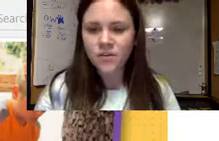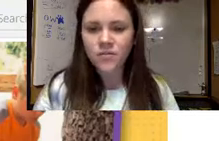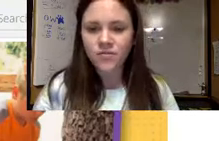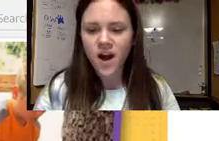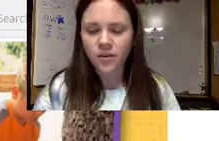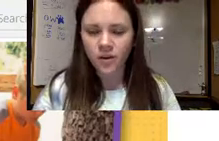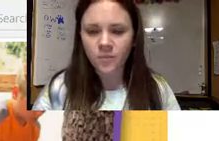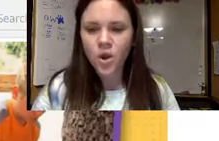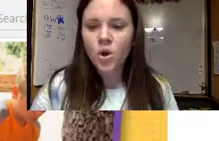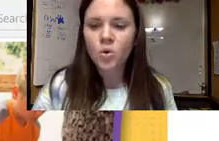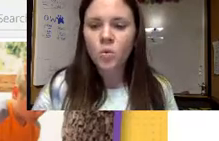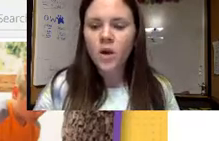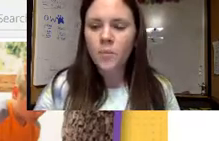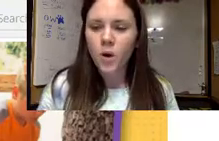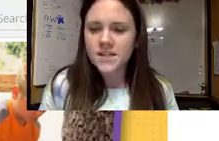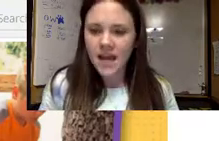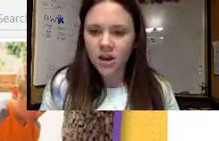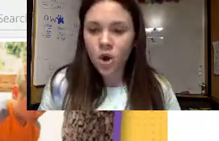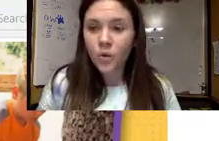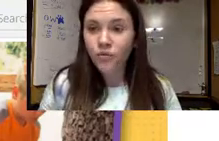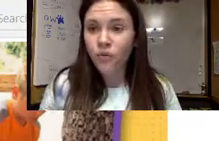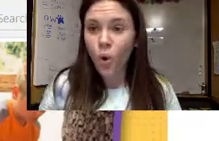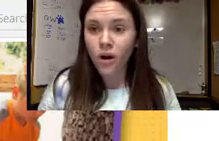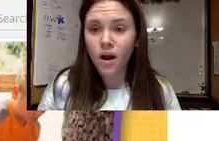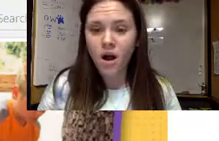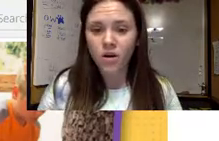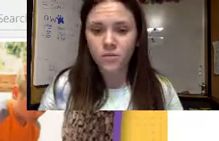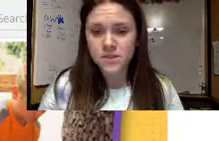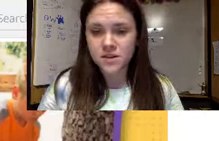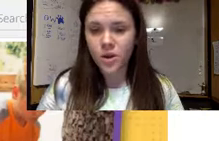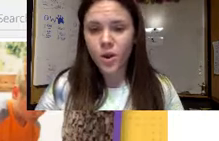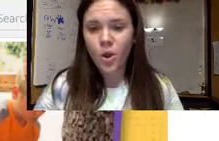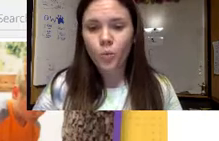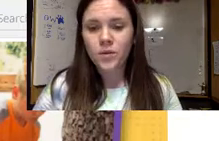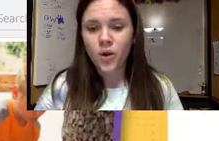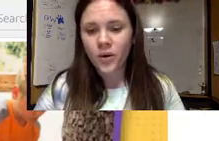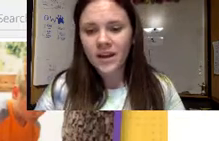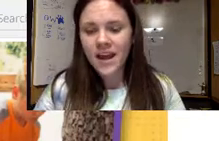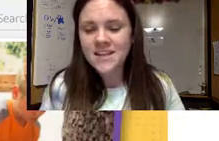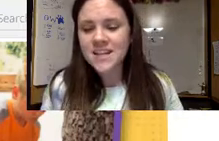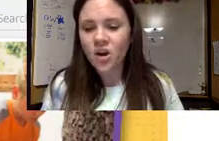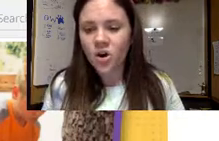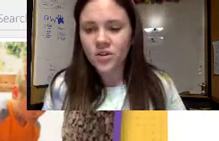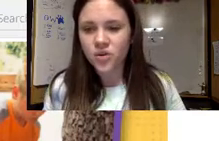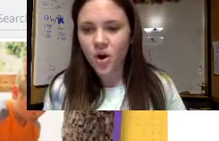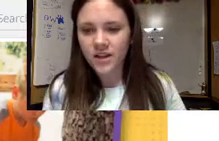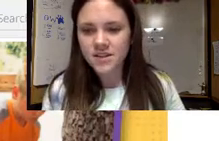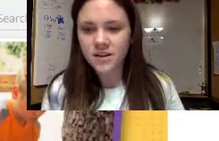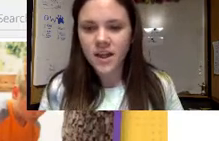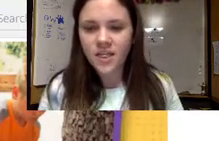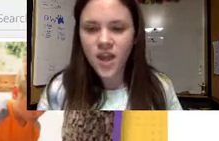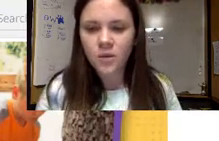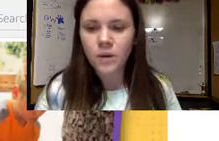deaf father who woke up one day with 4 arms. We wrote it and did all the